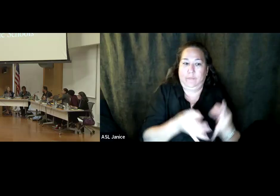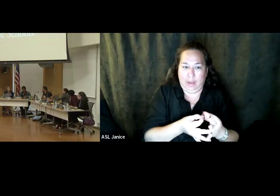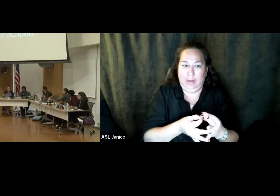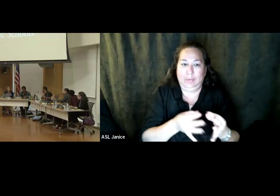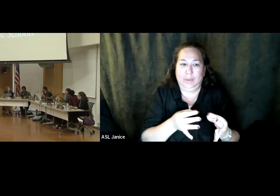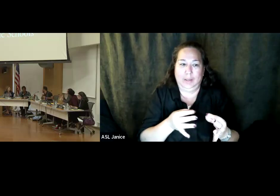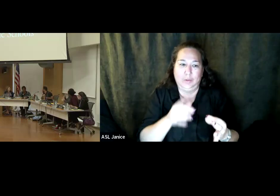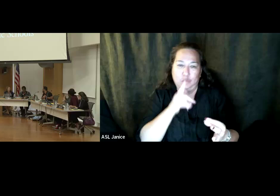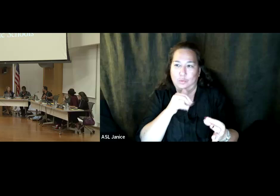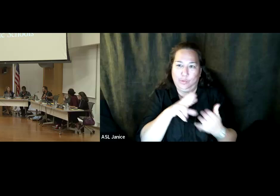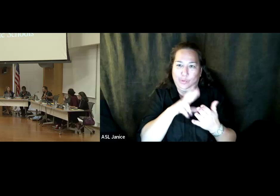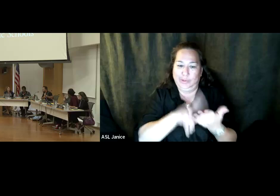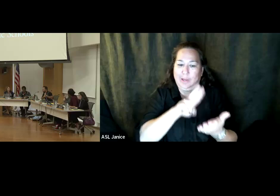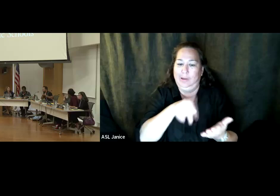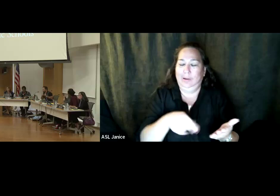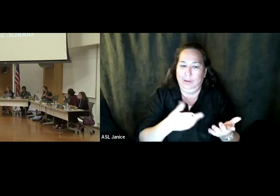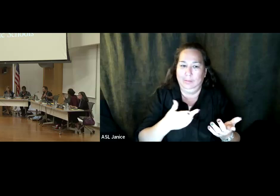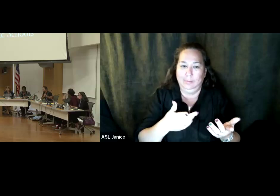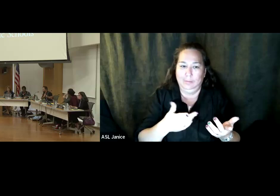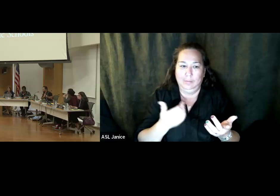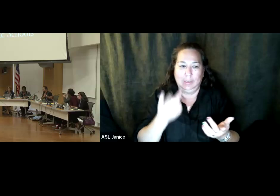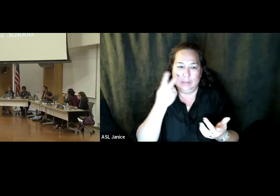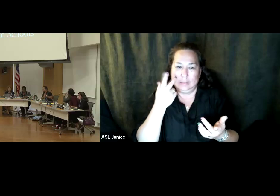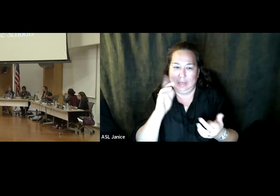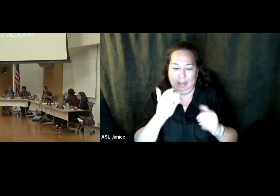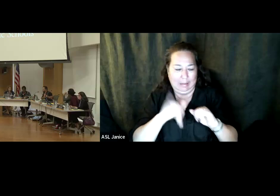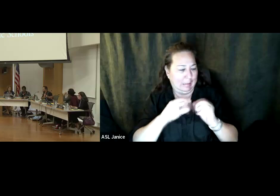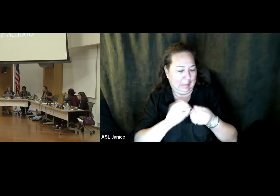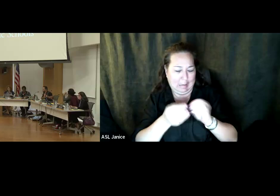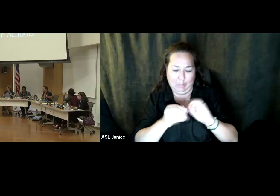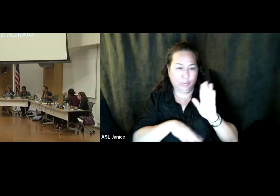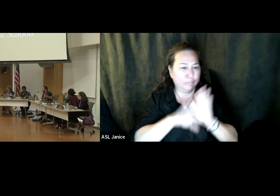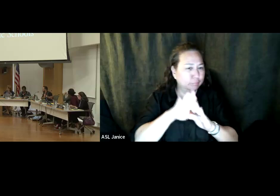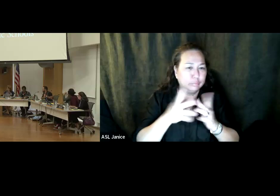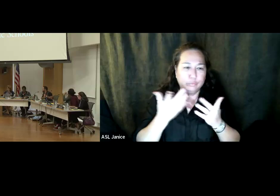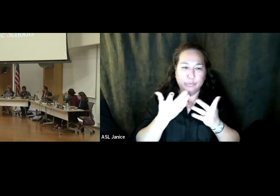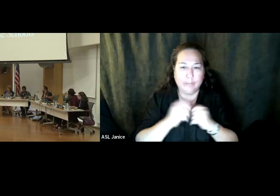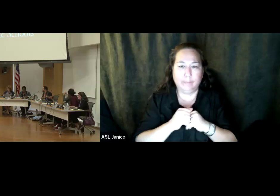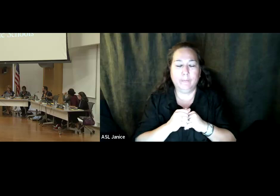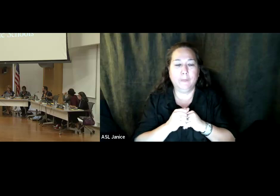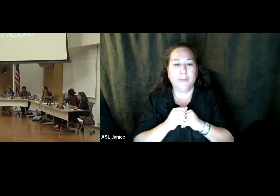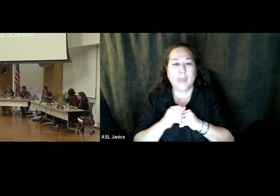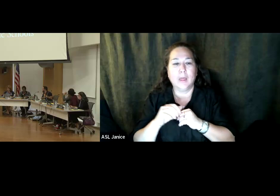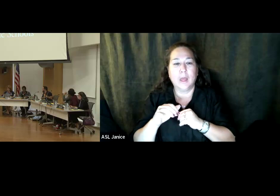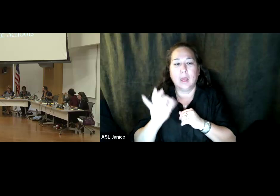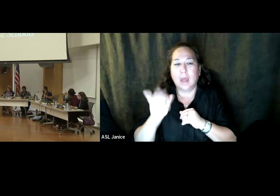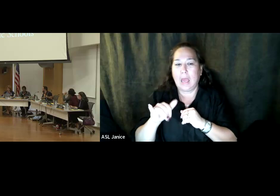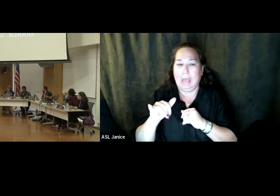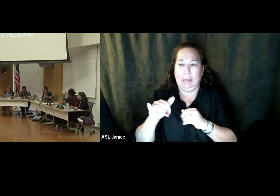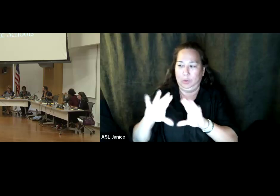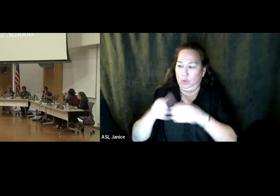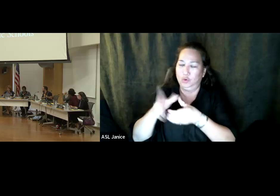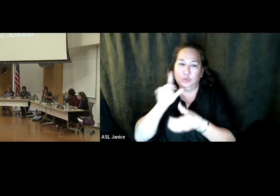how we meet people, but but then also interesting to think about what new populations are also arriving to the city. And